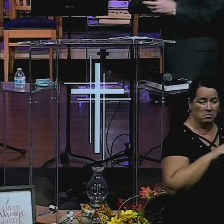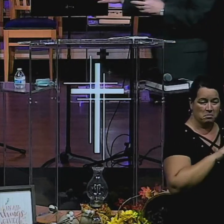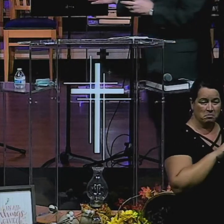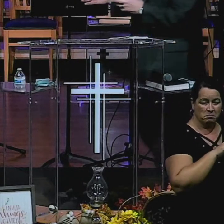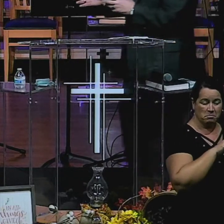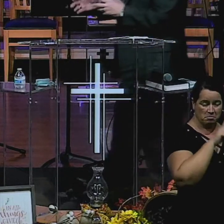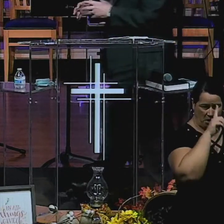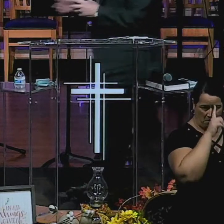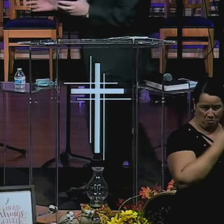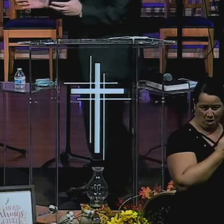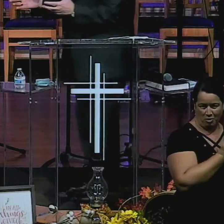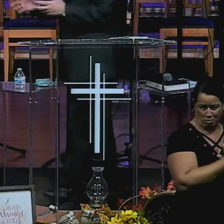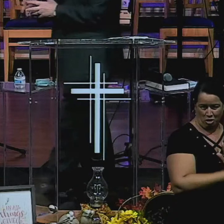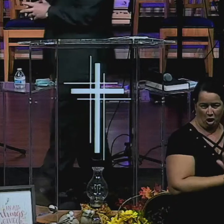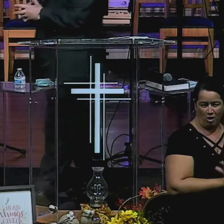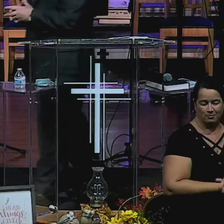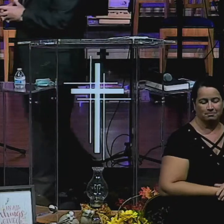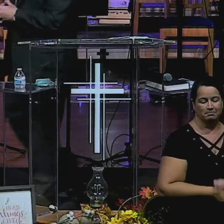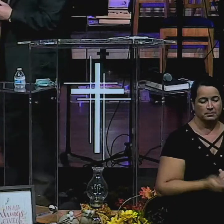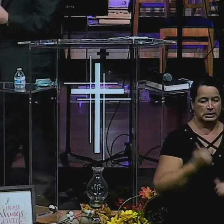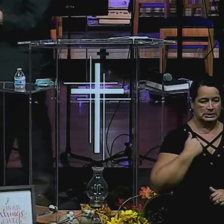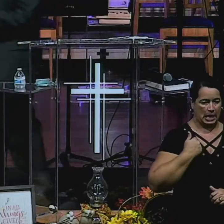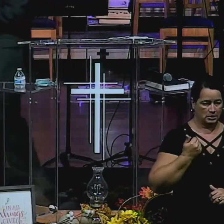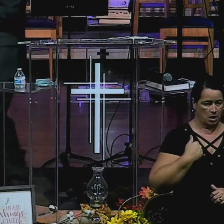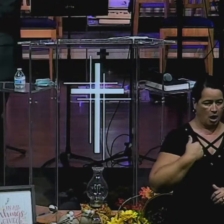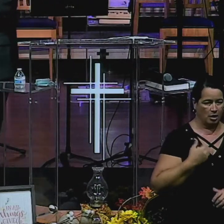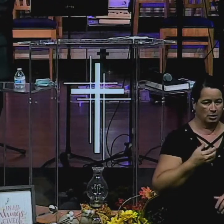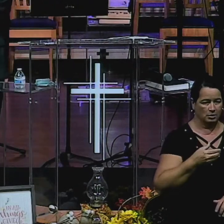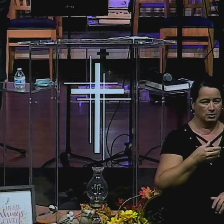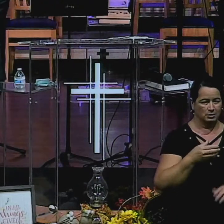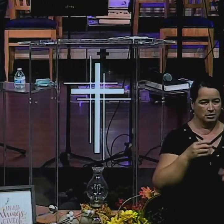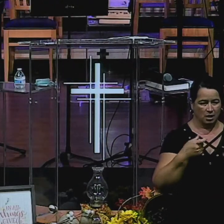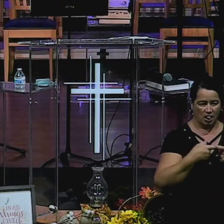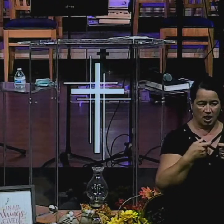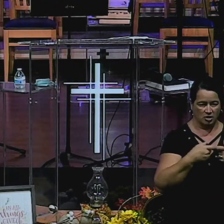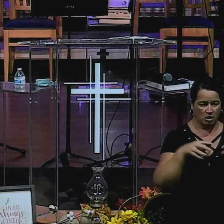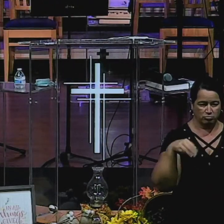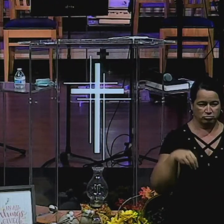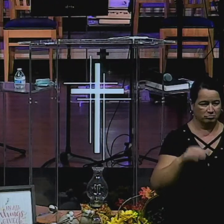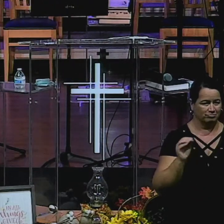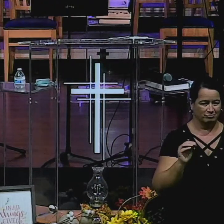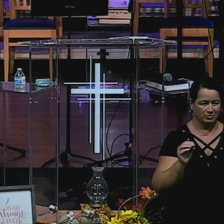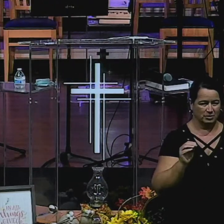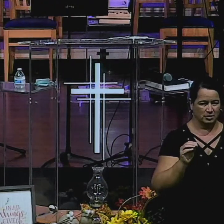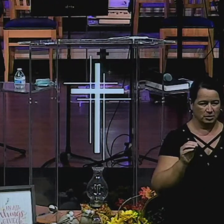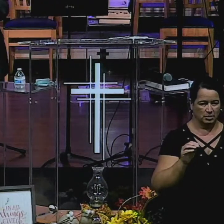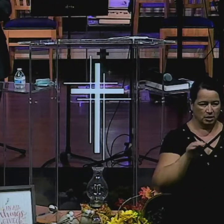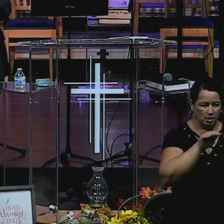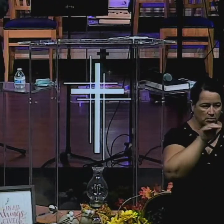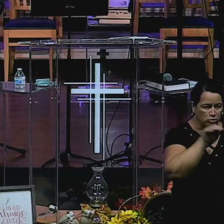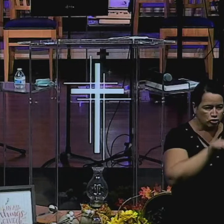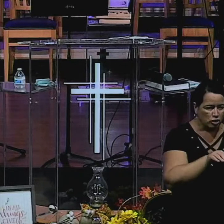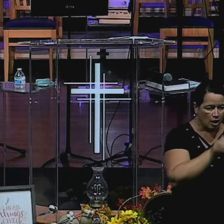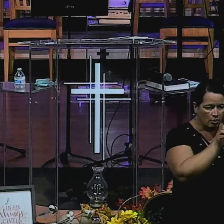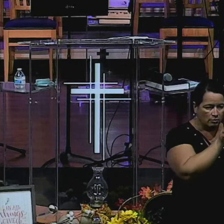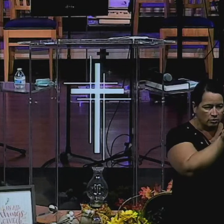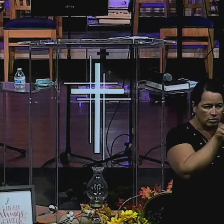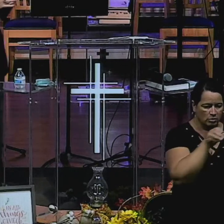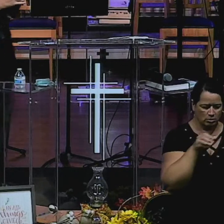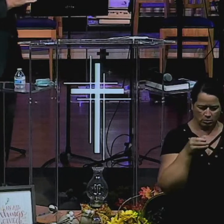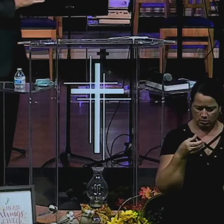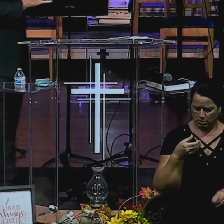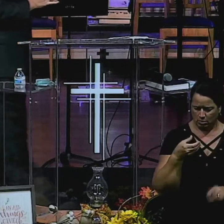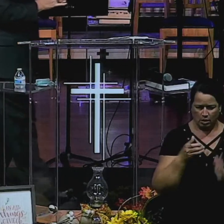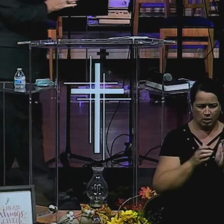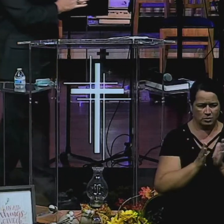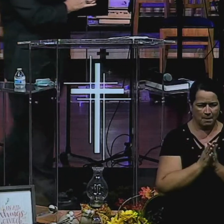Canada. We had no power. There were no books there, but there was one little book on the shelf called Peace with God. And Billy Graham explained